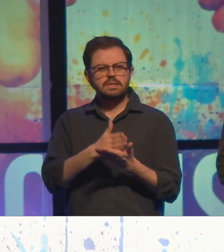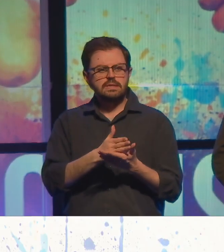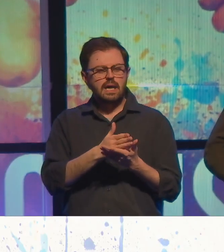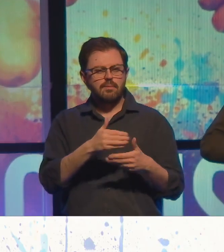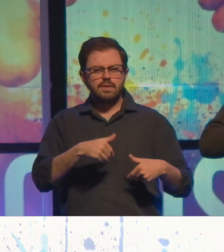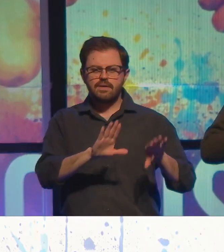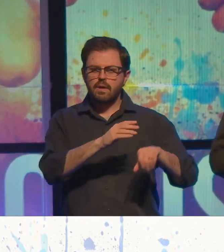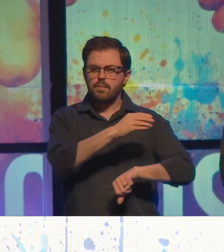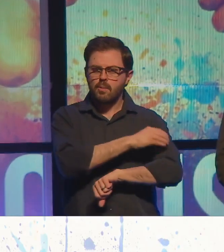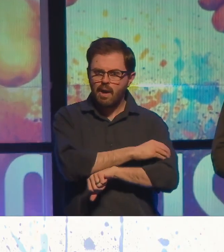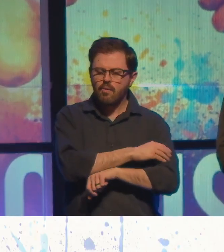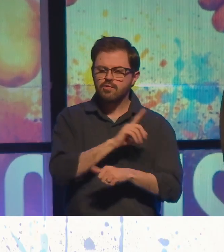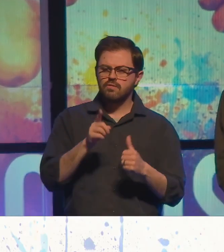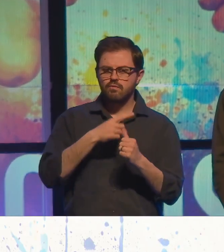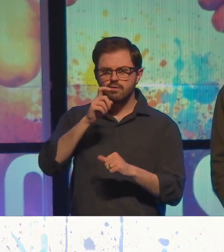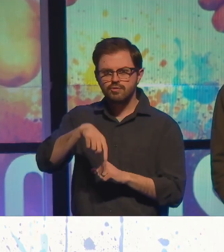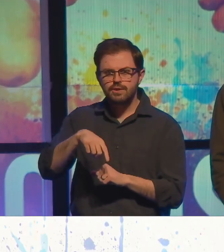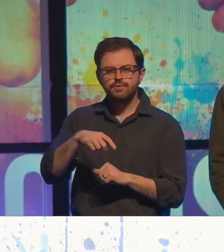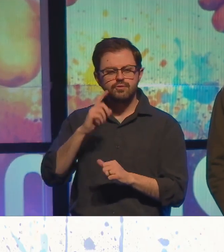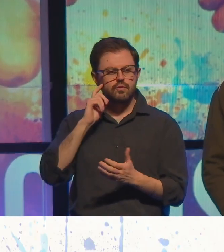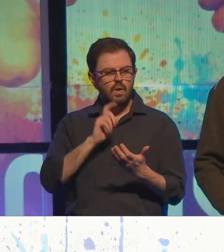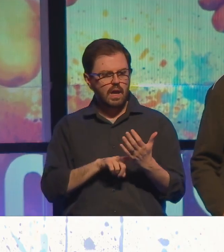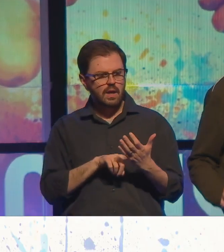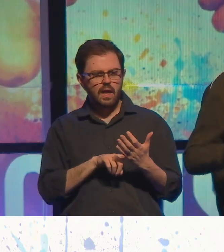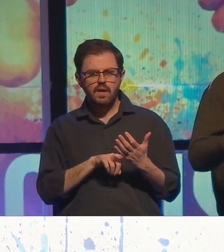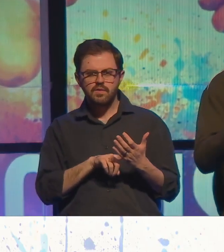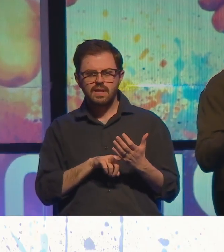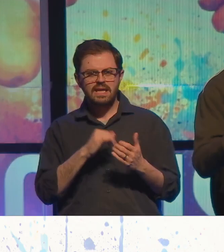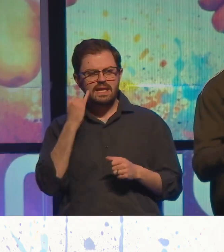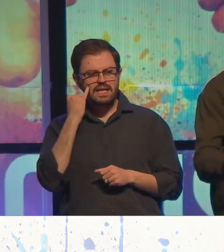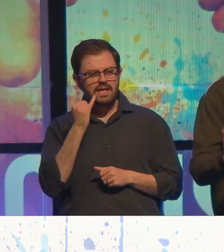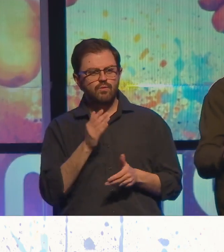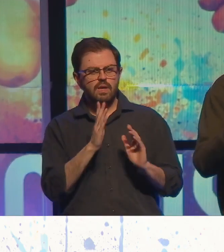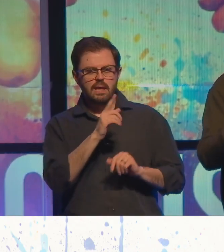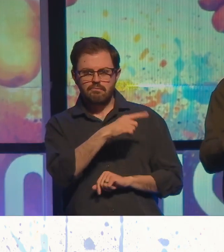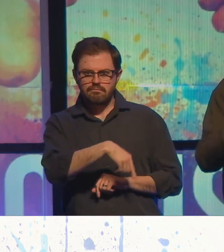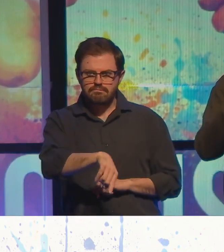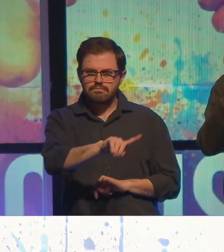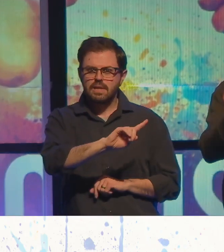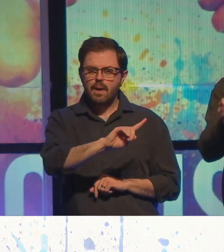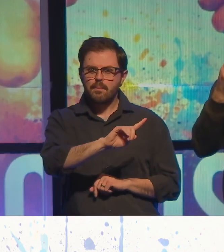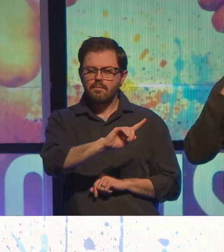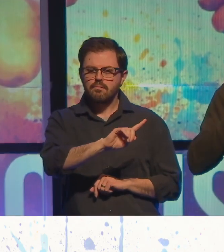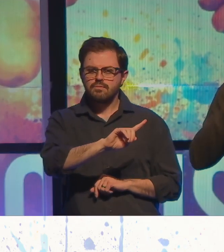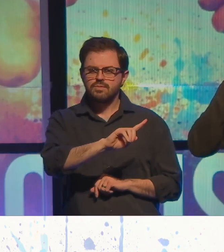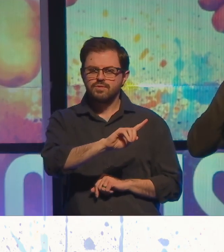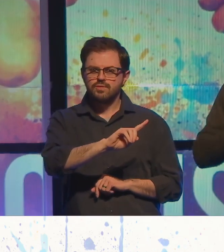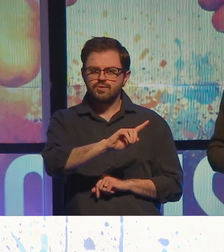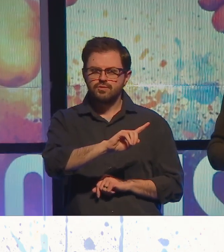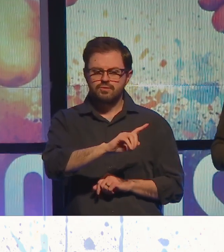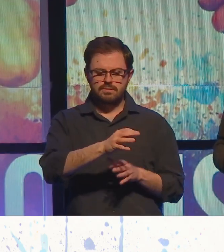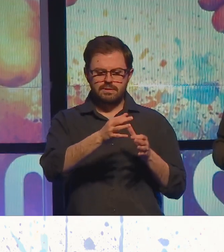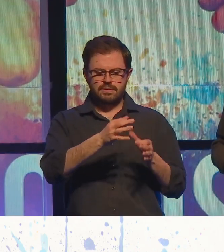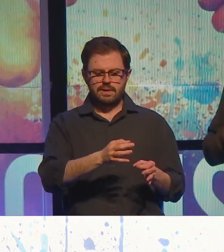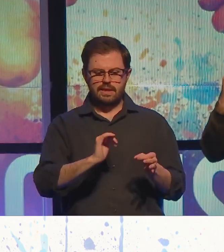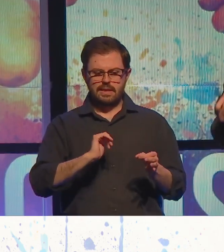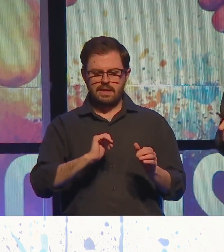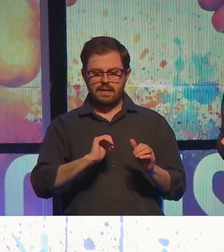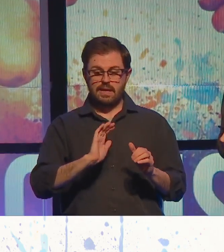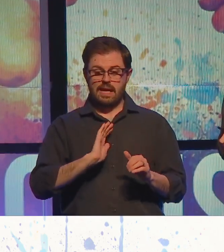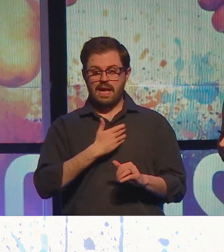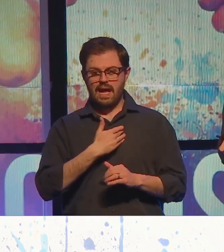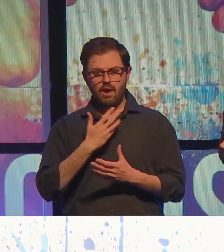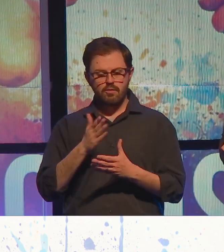recognize that we surrender our power when we let other people's response and reaction to us determine